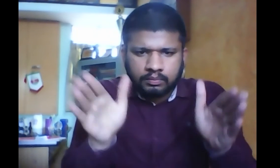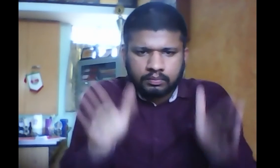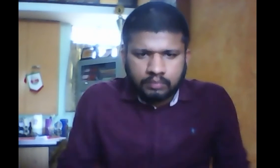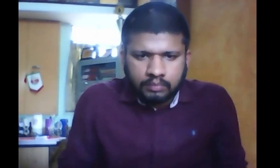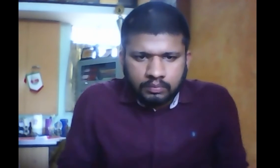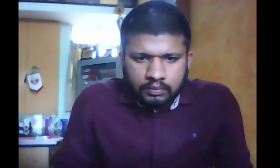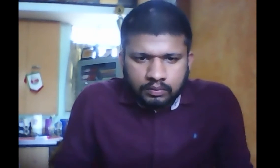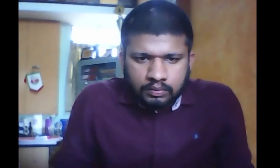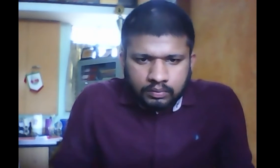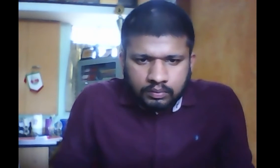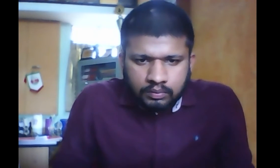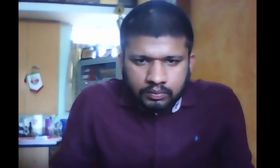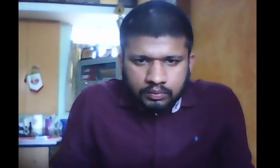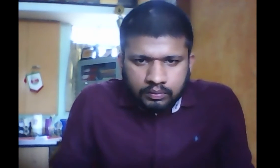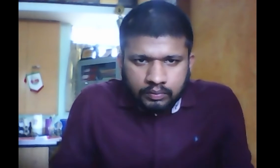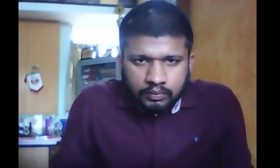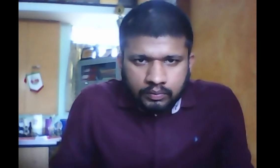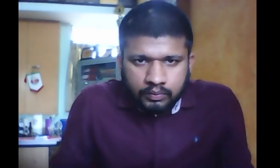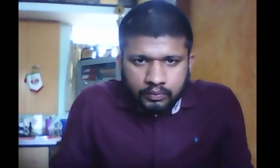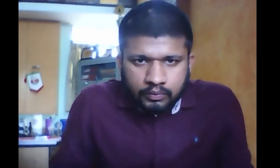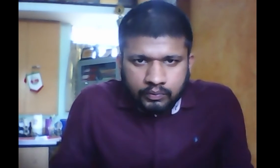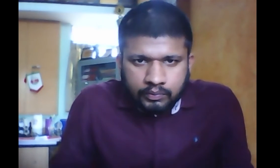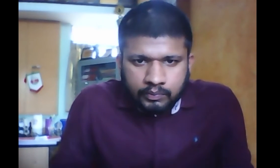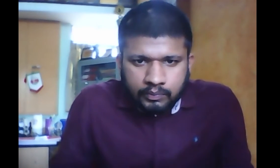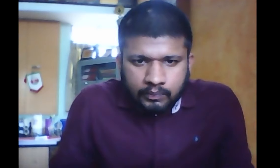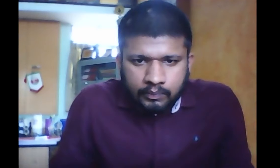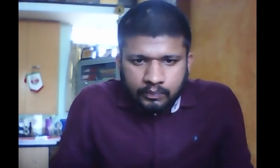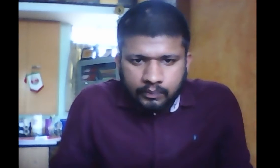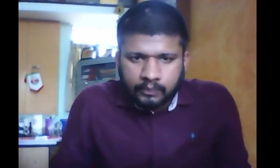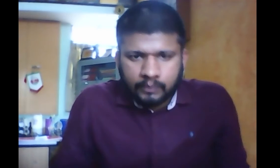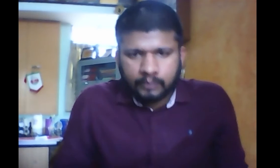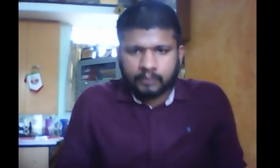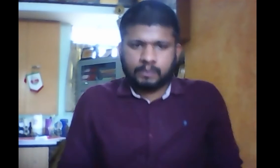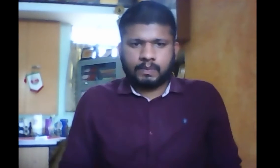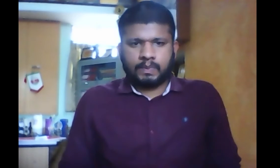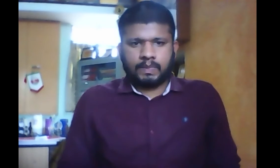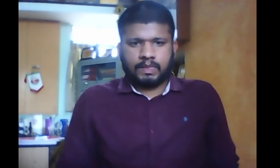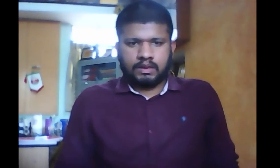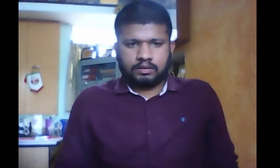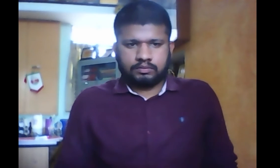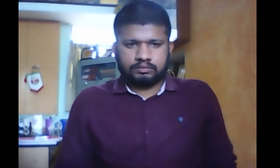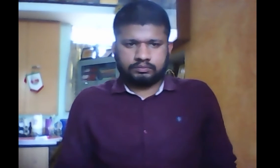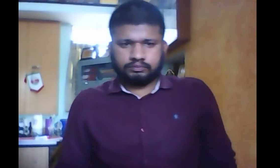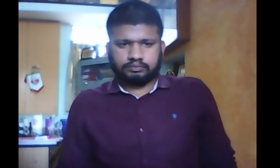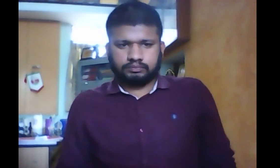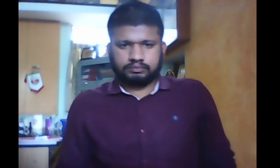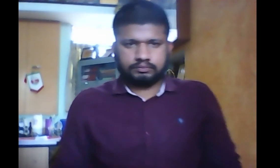Dhi. Yes, I think. Can you open your cameras, please, so we can see? Yeah, good.